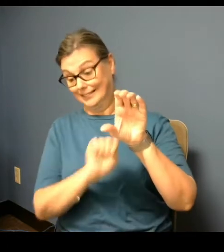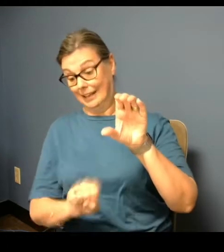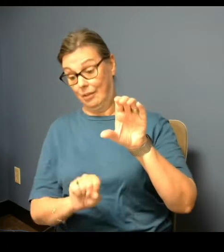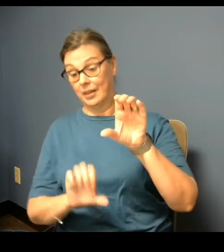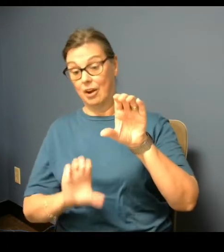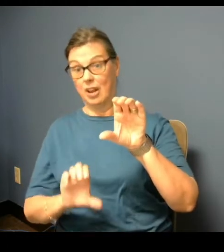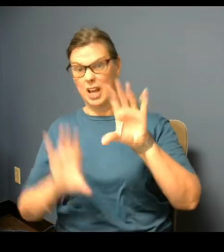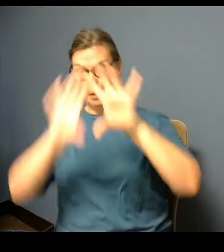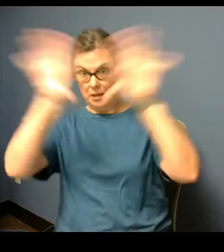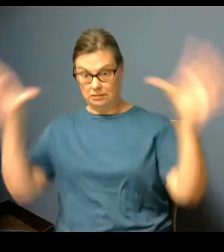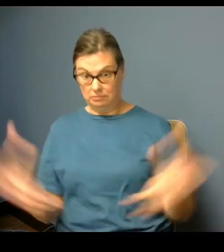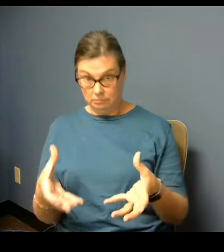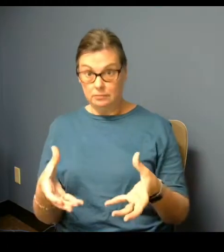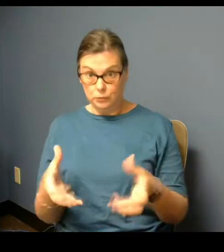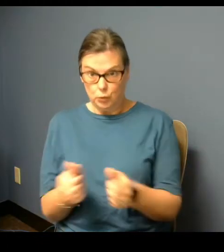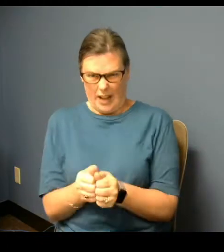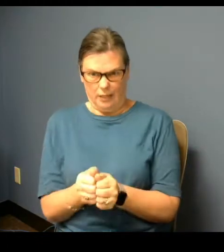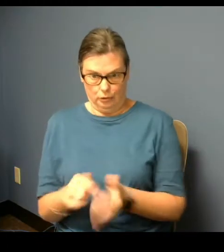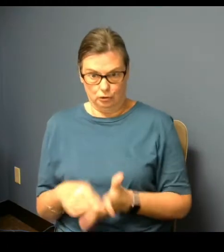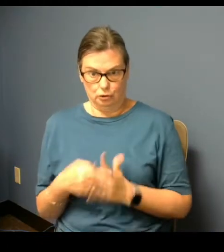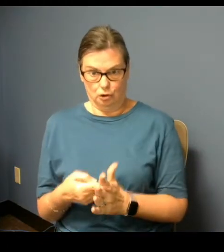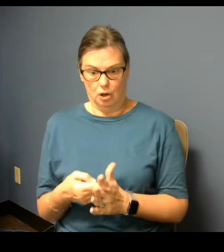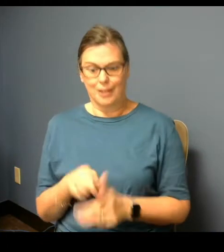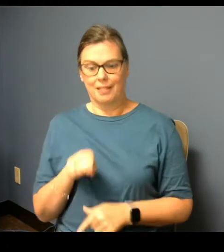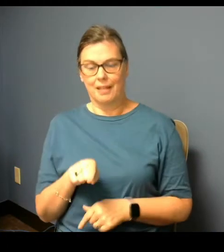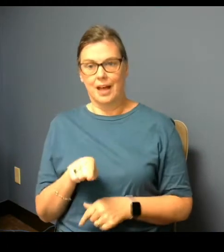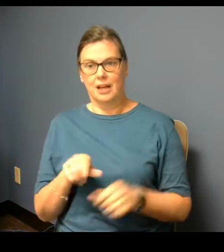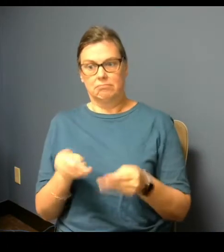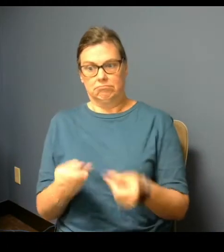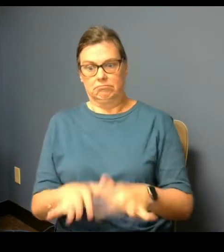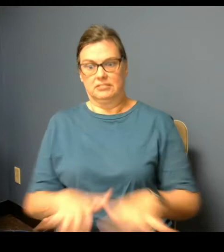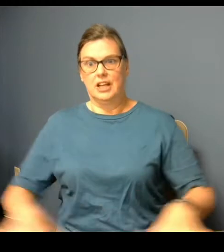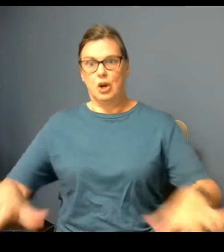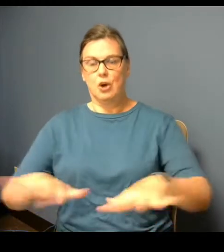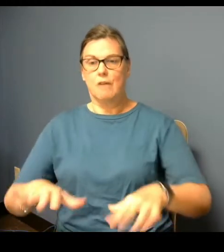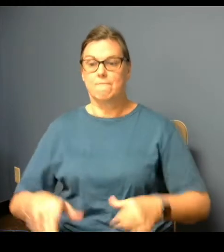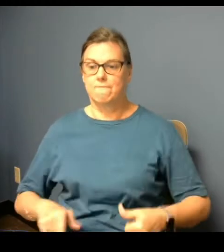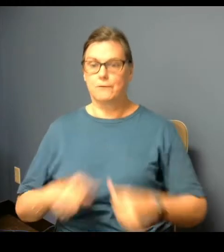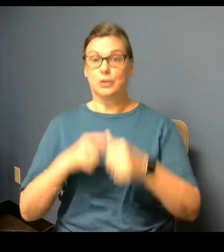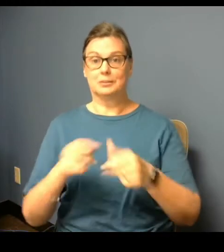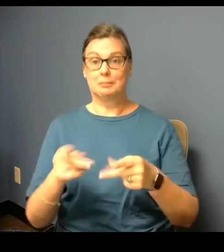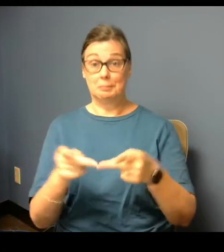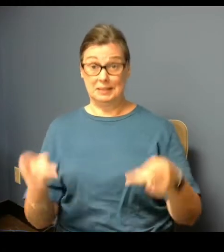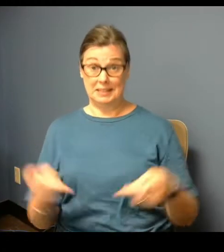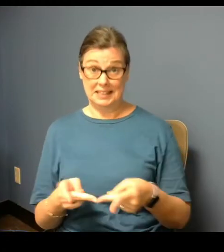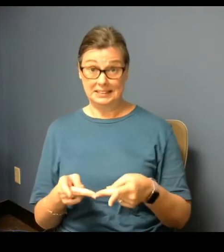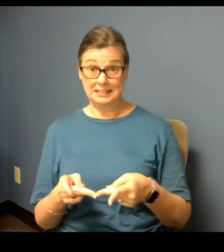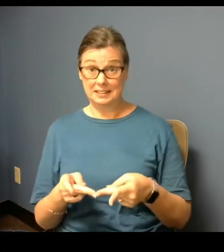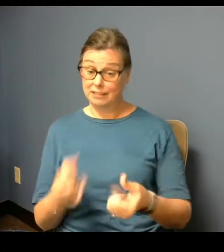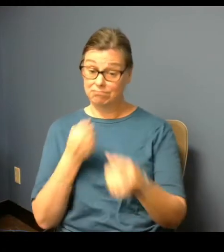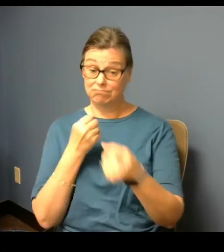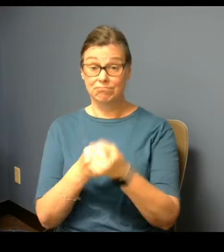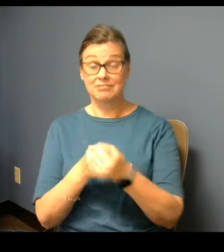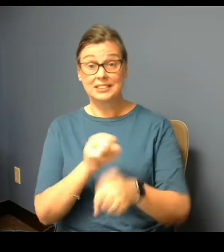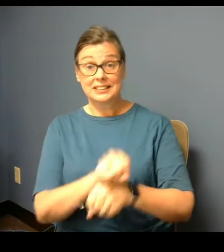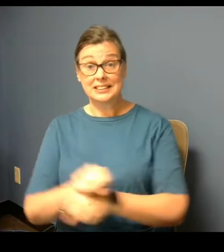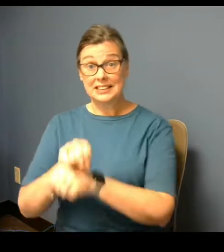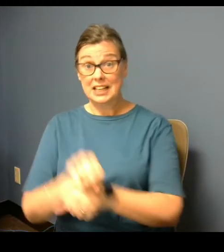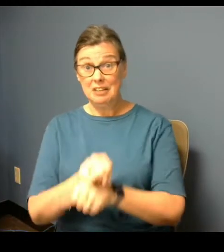Carolina is the first colony to be formed that includes slavery in its